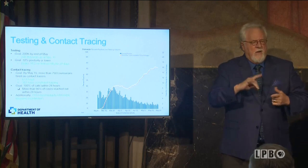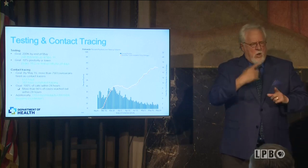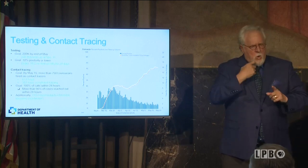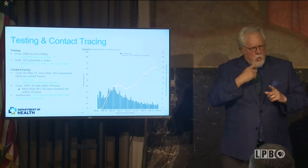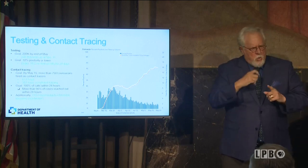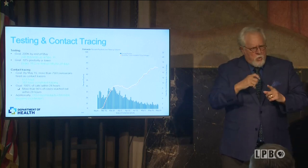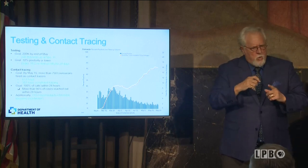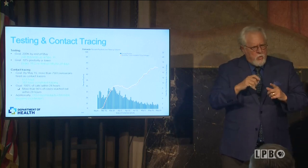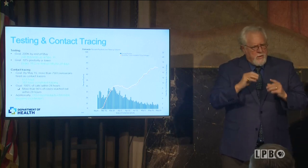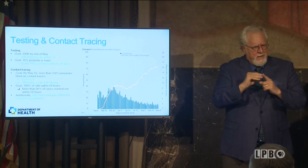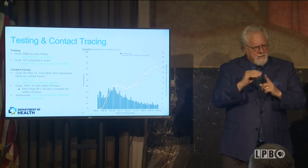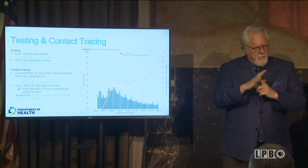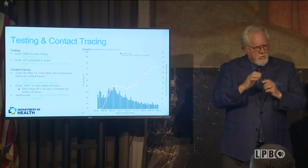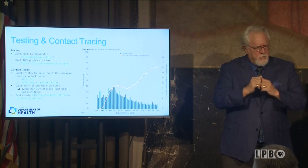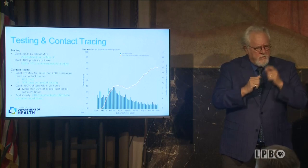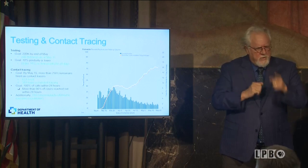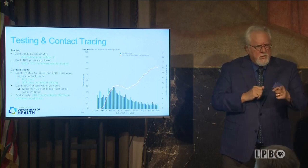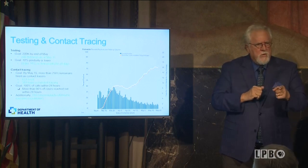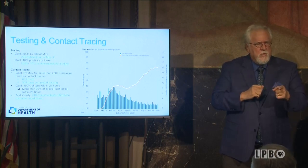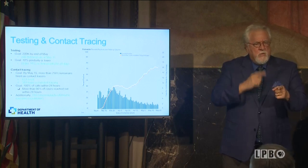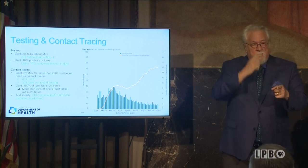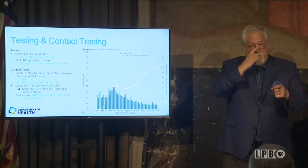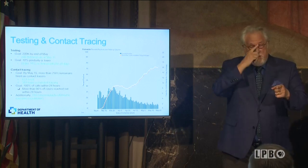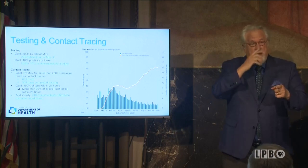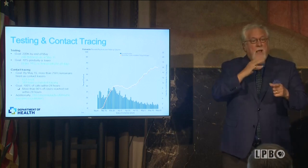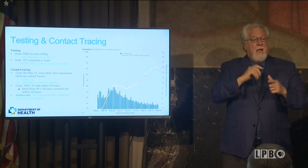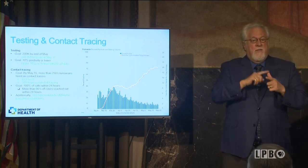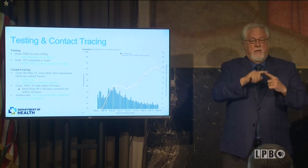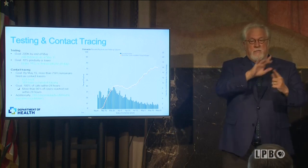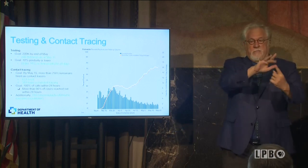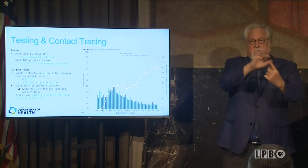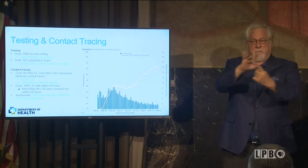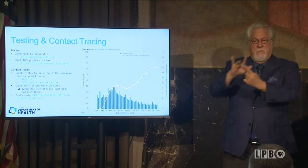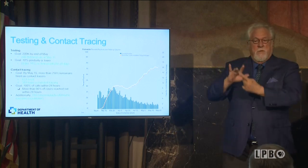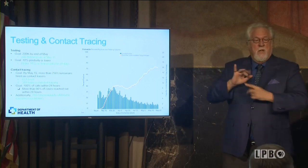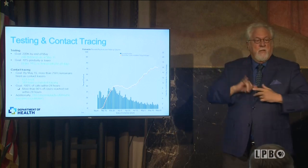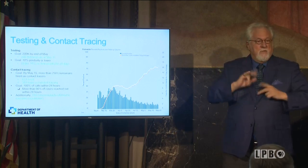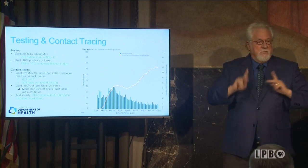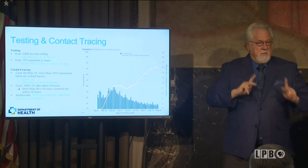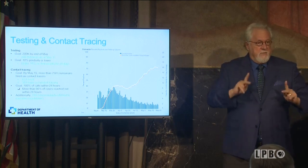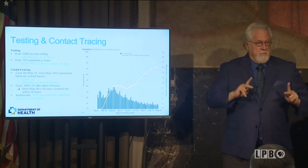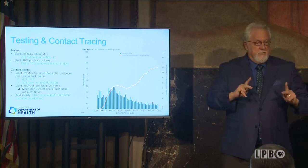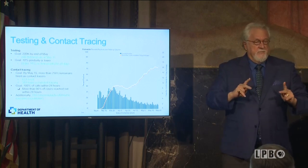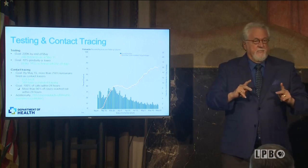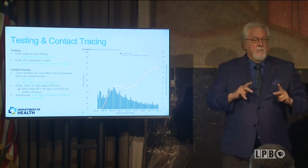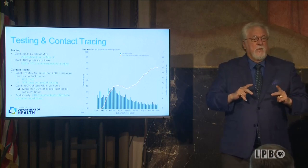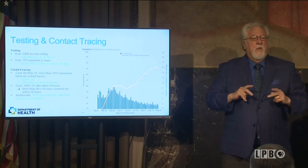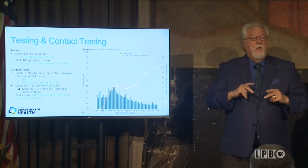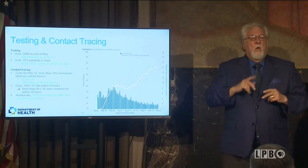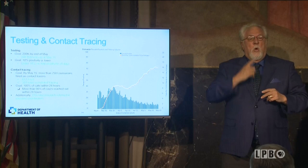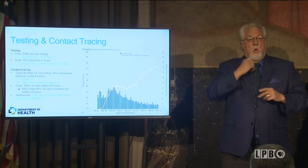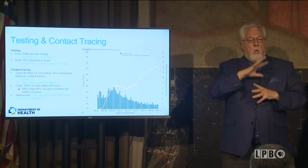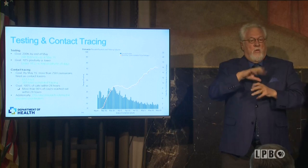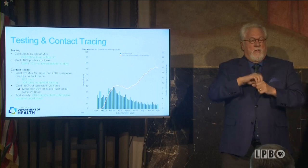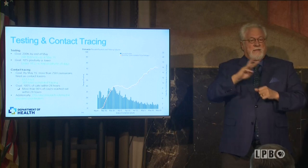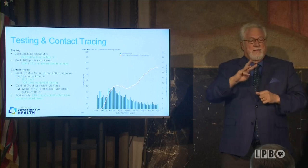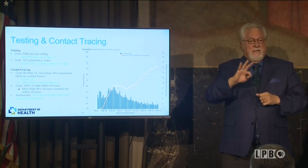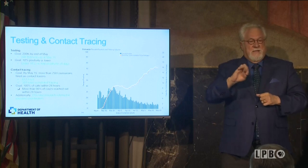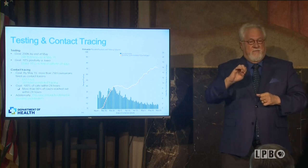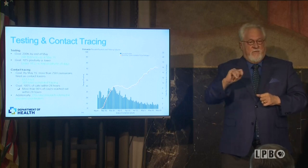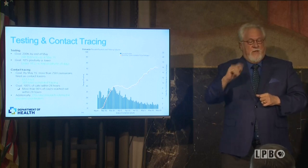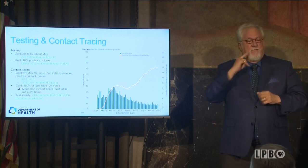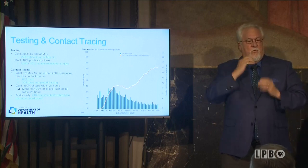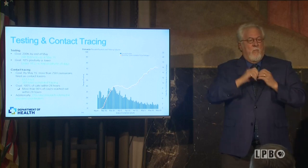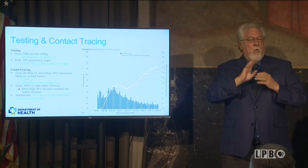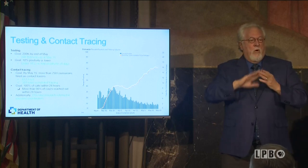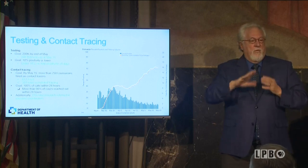been exposed as a result of their infection and reaching out to those individuals, those contacts who had been within 6 feet for greater than 15